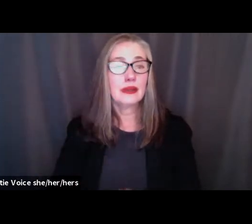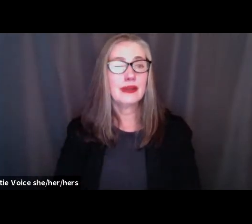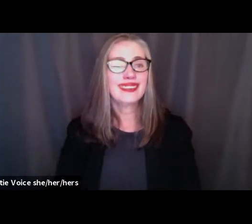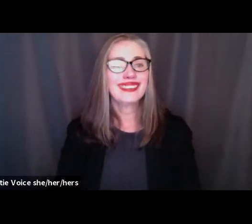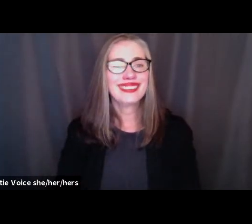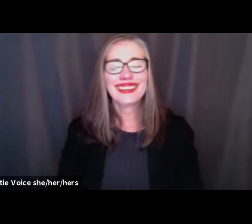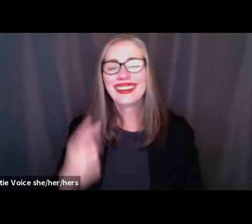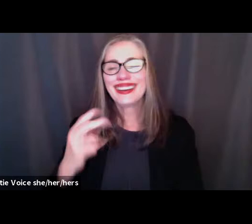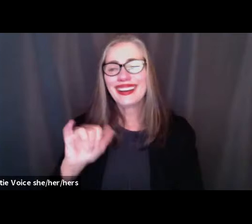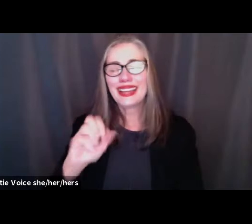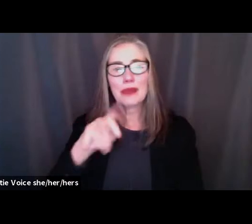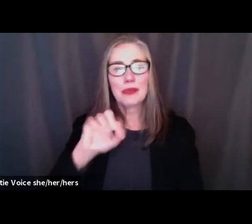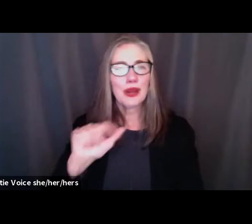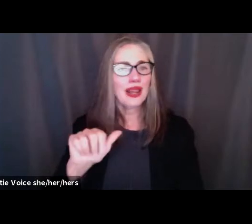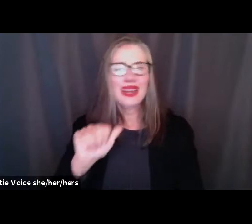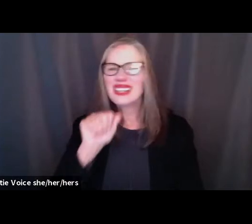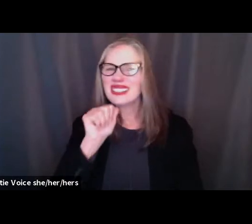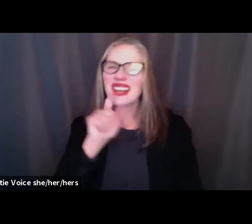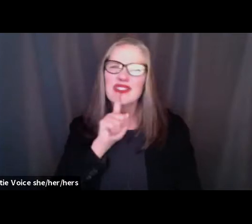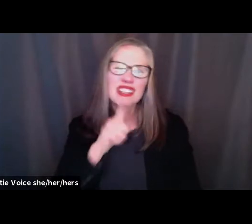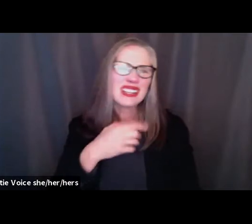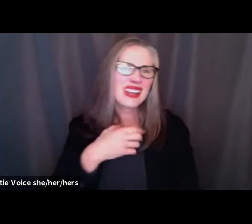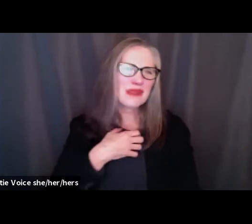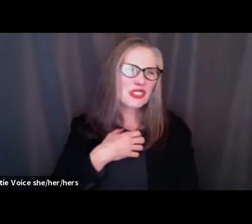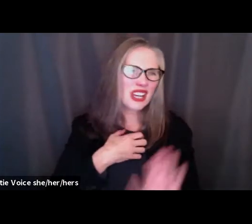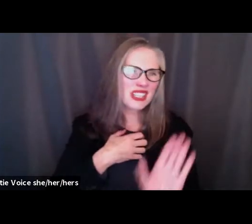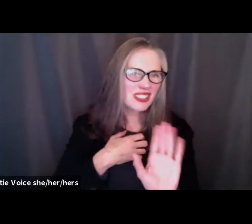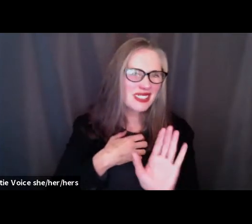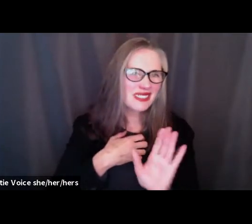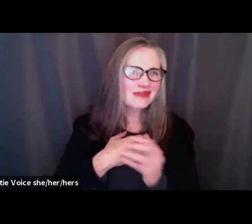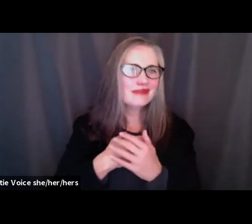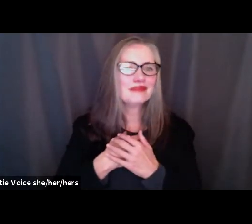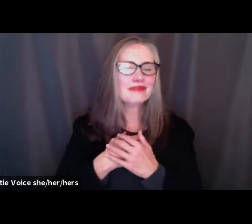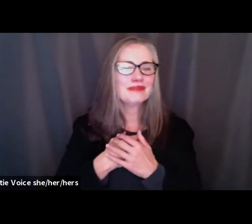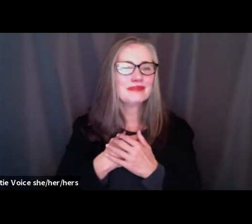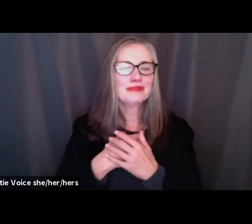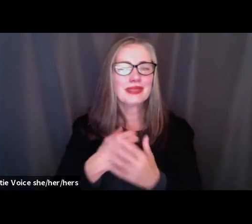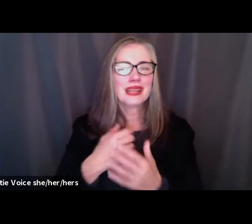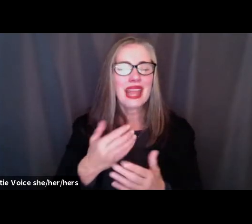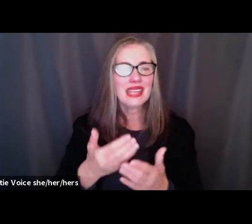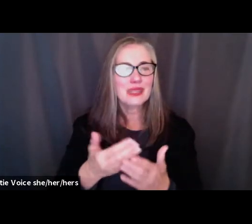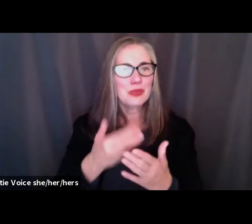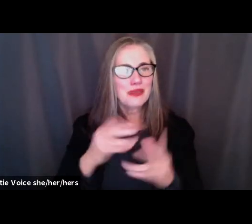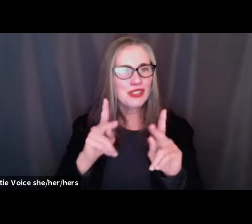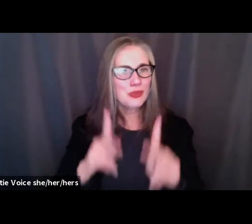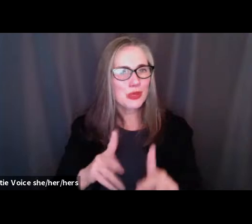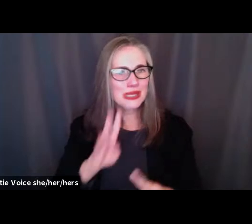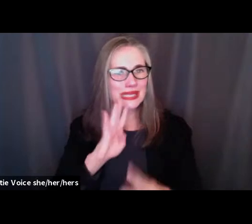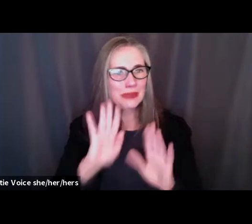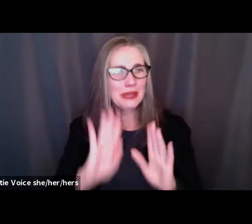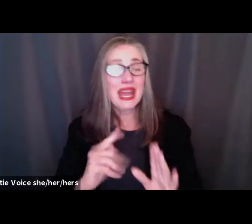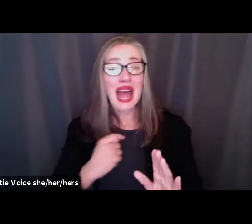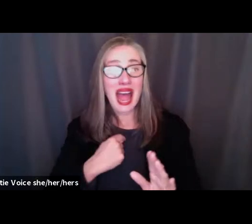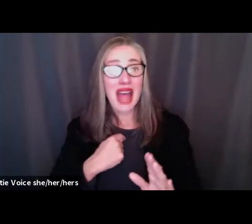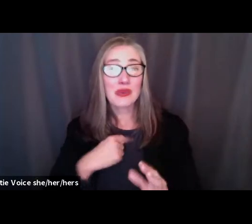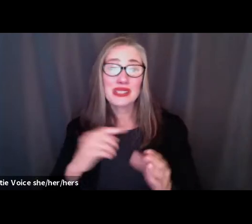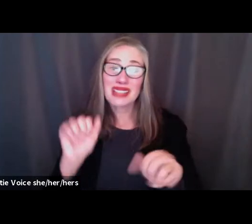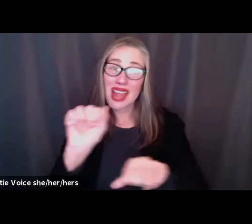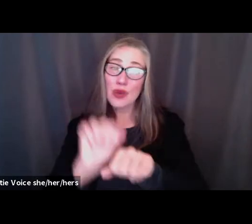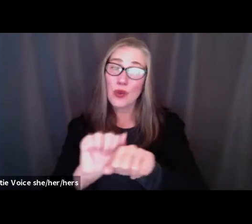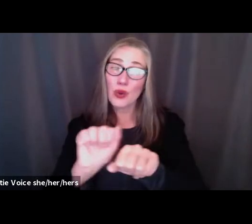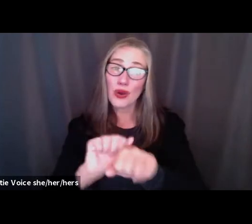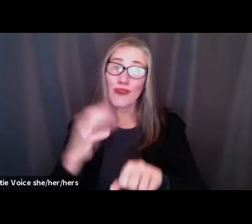Hi, April. This is not necessarily an objection. As a previous speaker mentioned, I was at work on Friday during